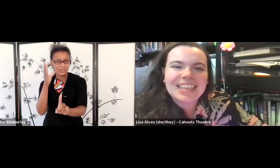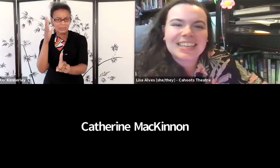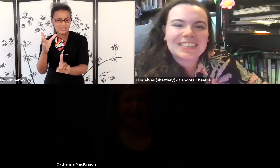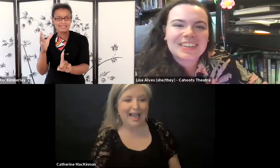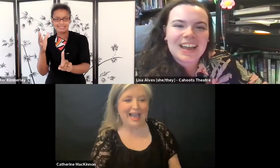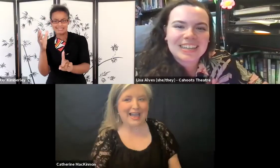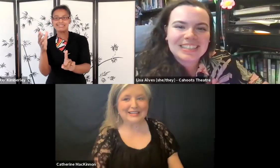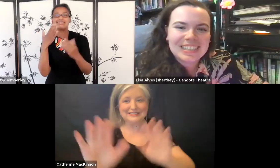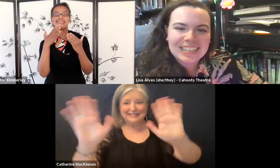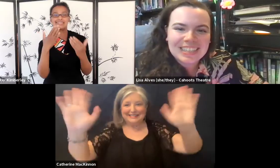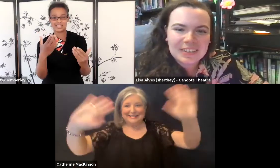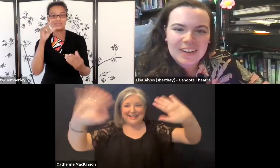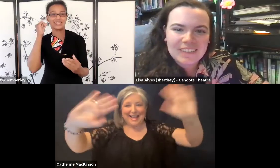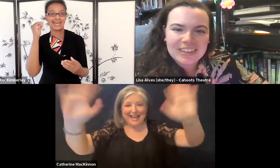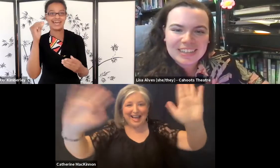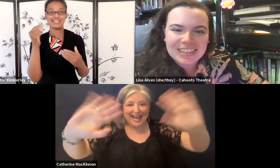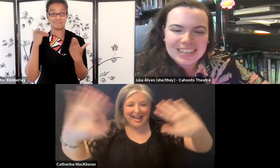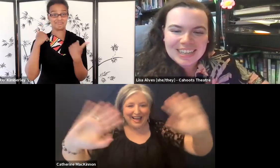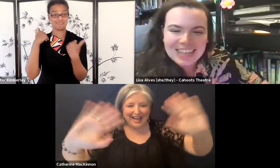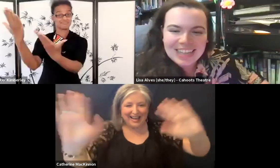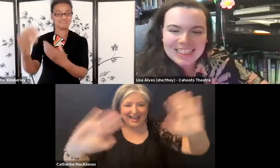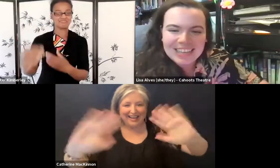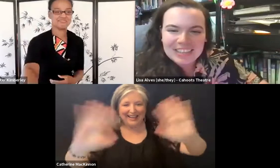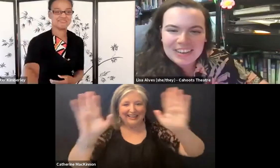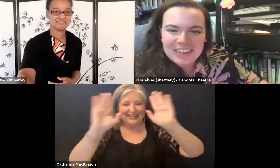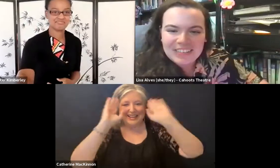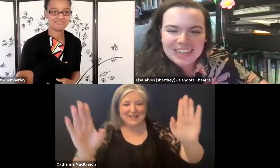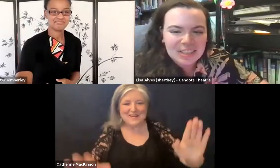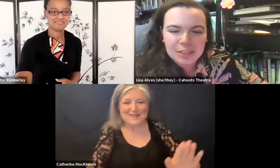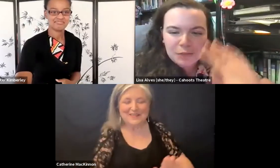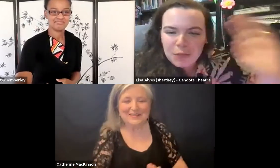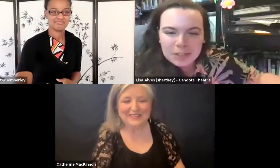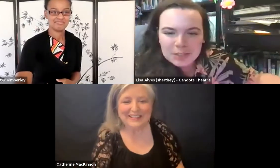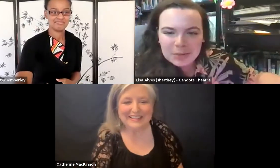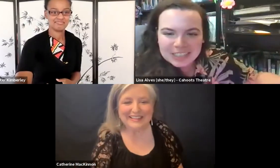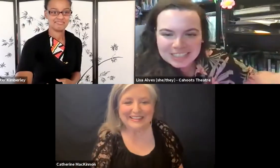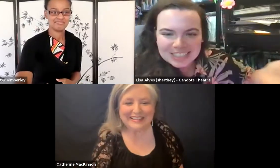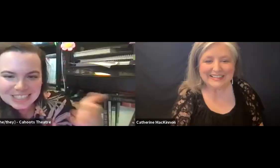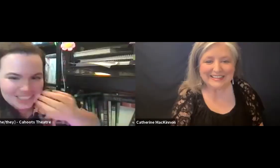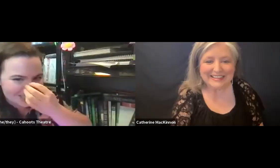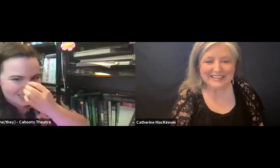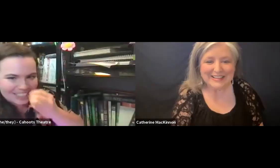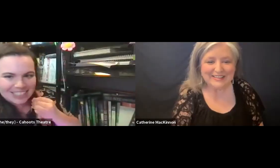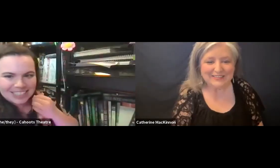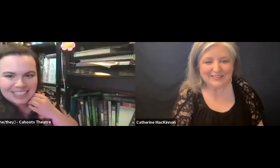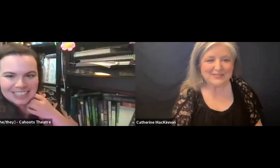Thank you, Kat. Here we go. Thank you. The floor is yours.